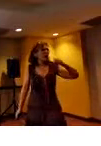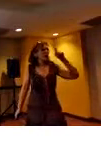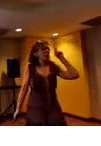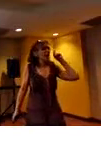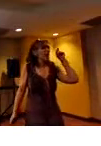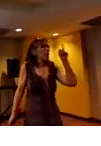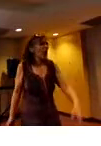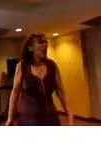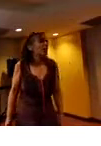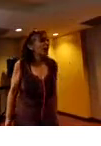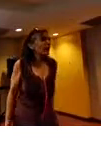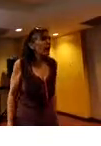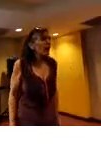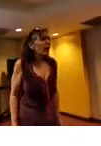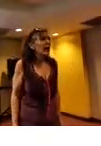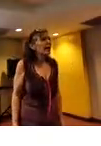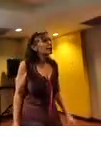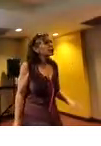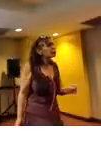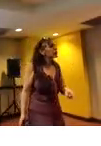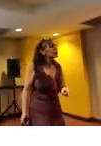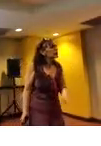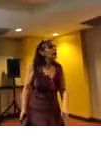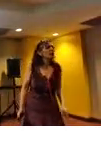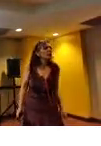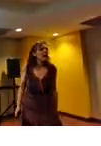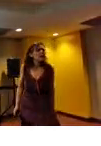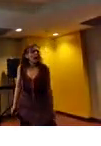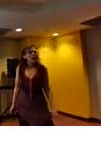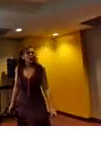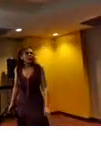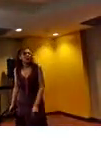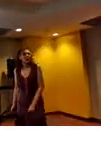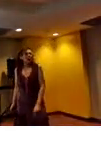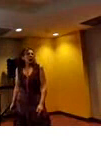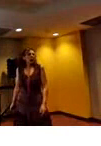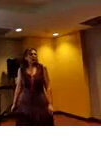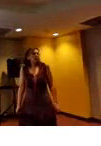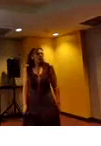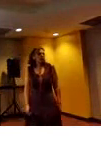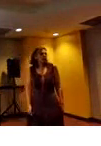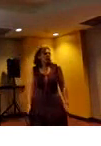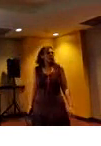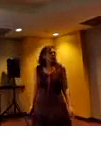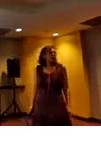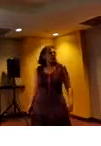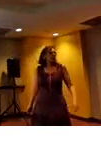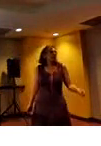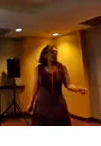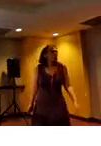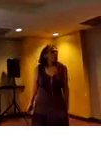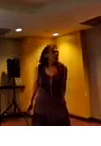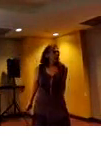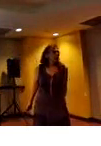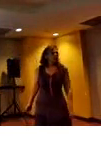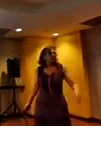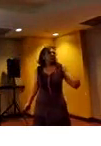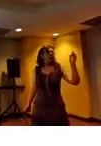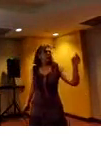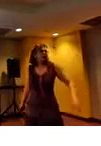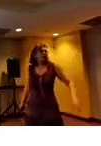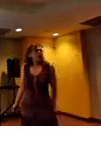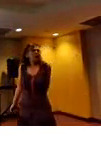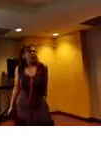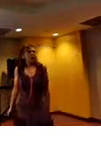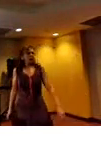vision from day one. And it should still be that way. And people are like, Molly, what's wrong with you? Get with the program.